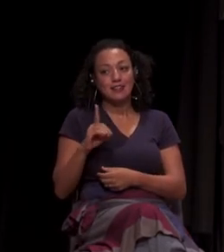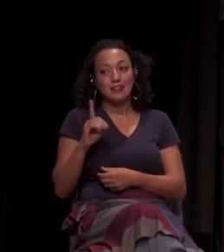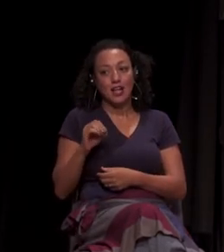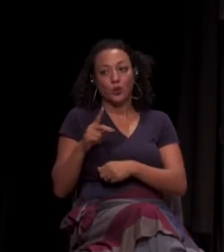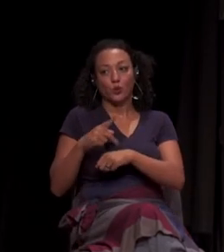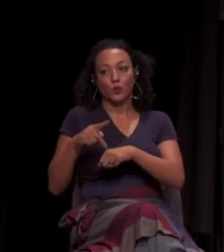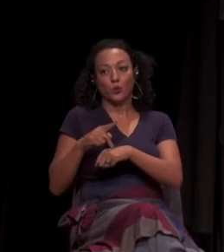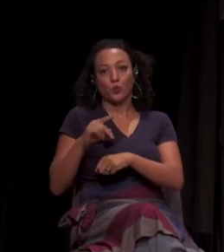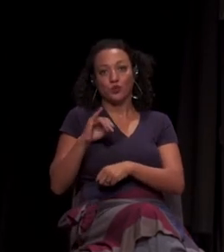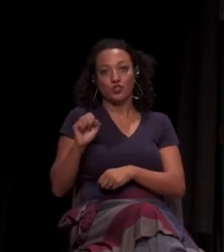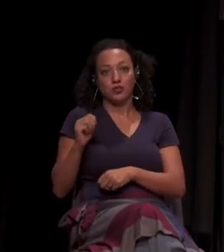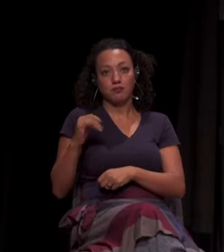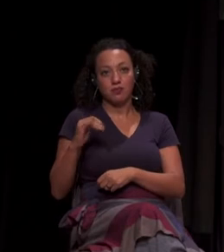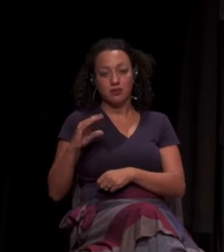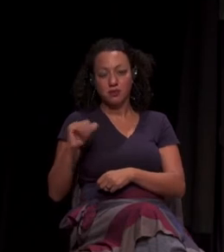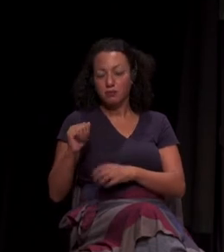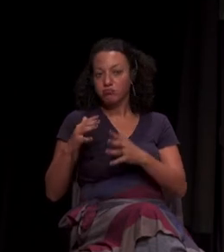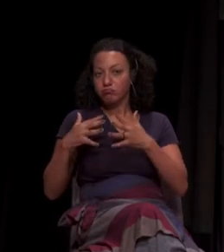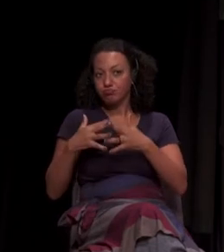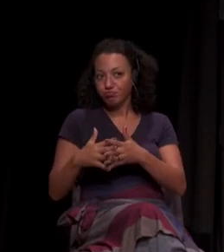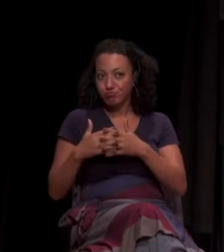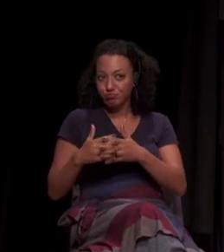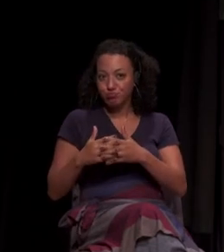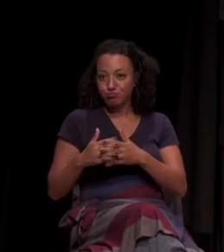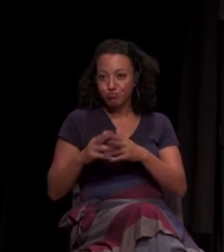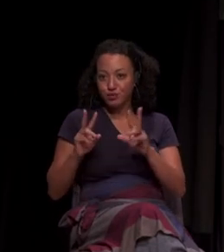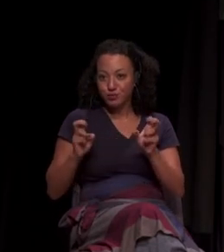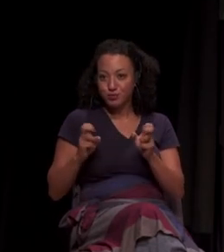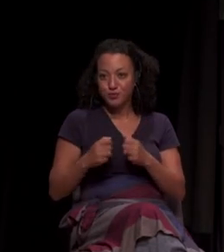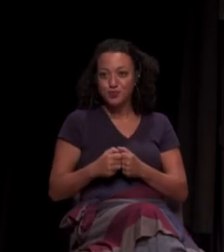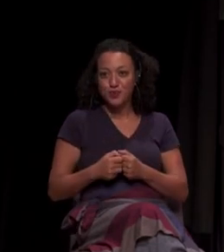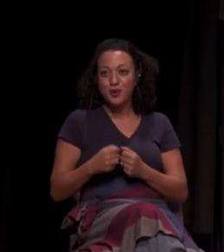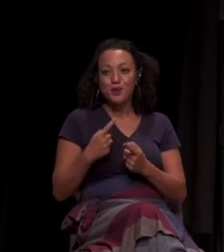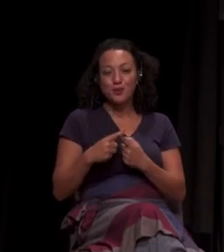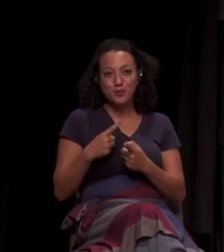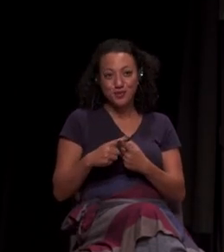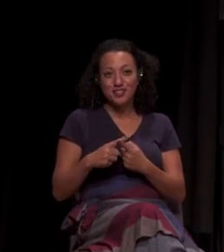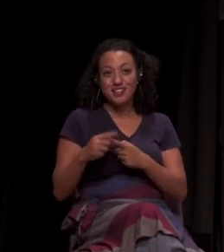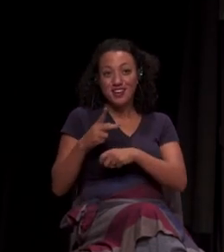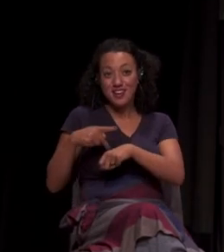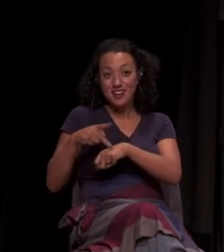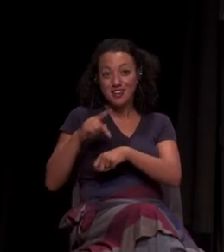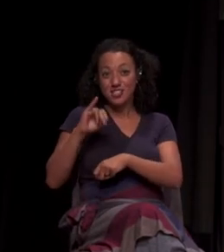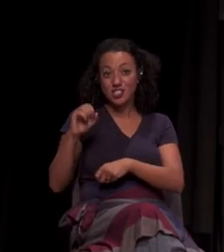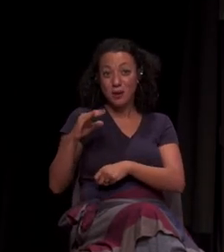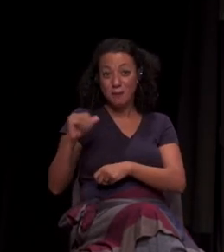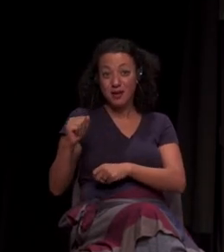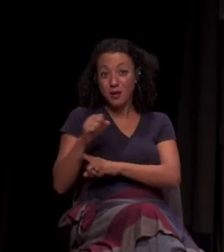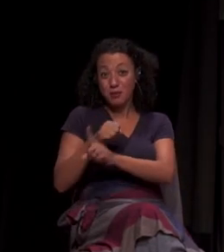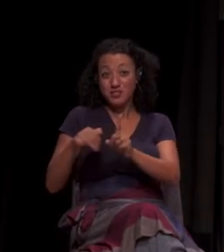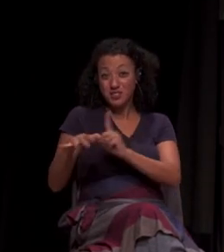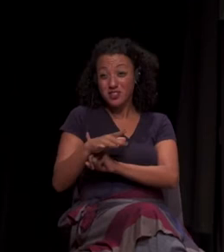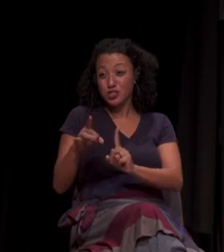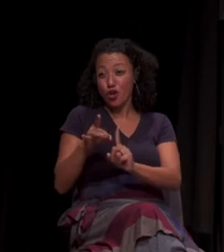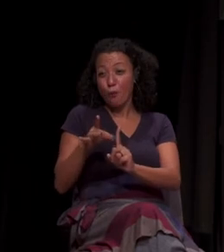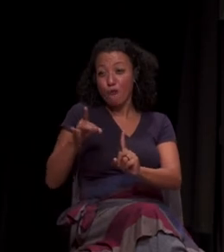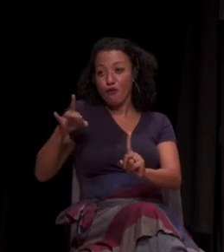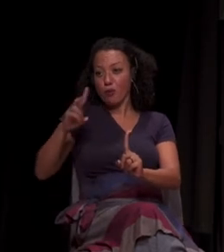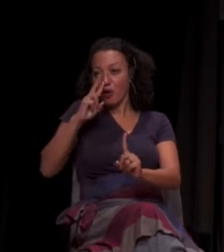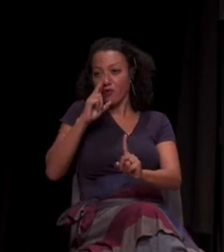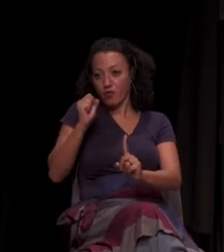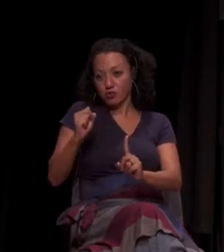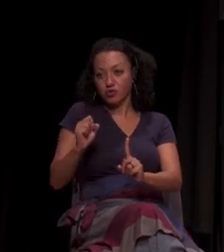It's very complicated. I mean, Jamaica has a reputation for being a particularly homophobic society. The thing